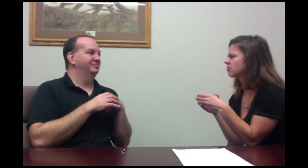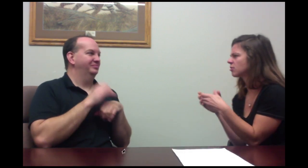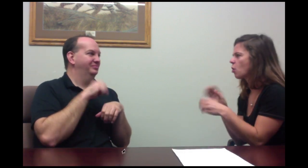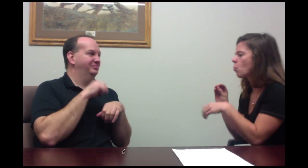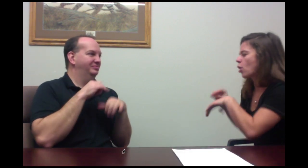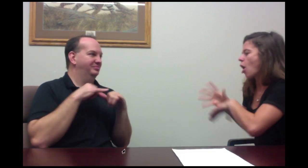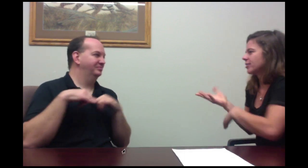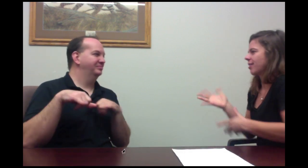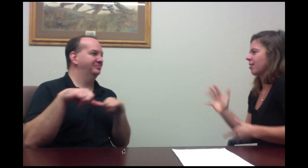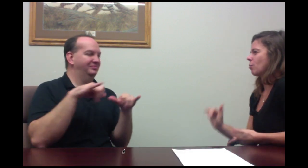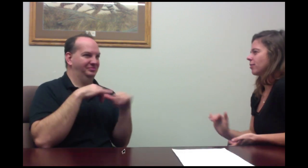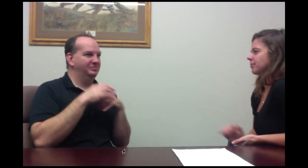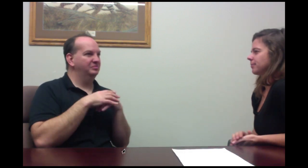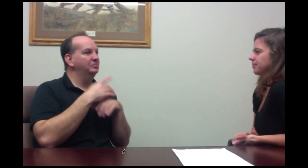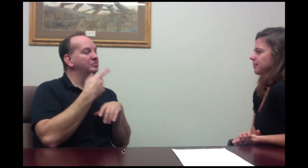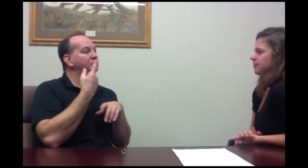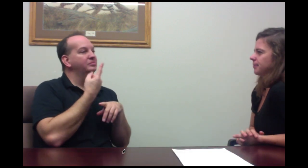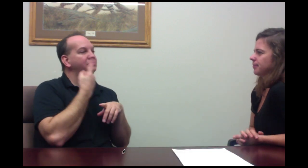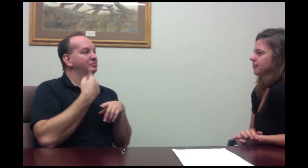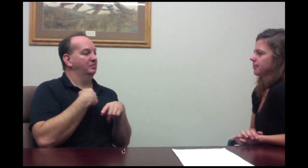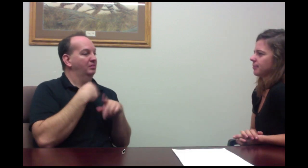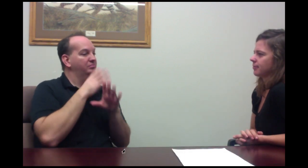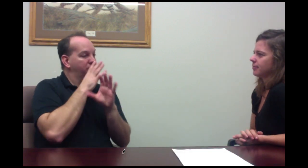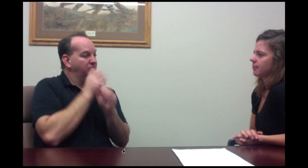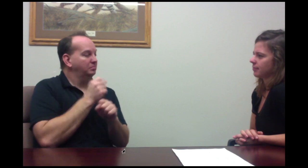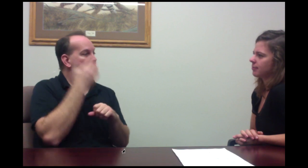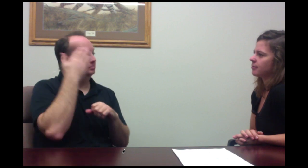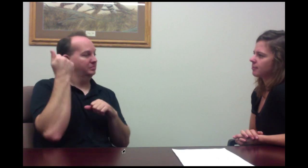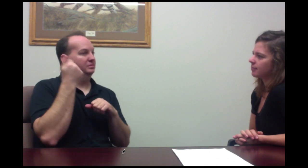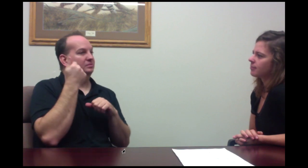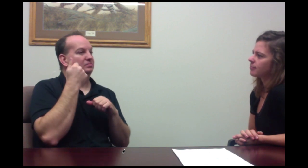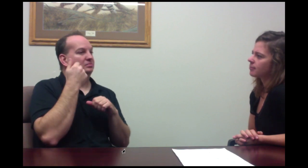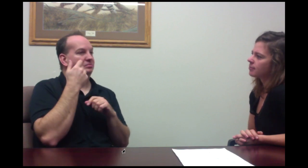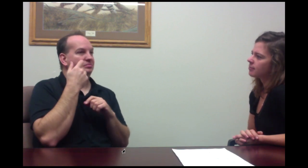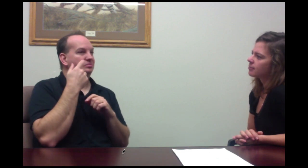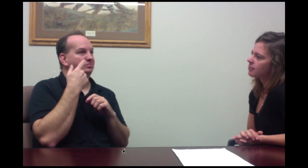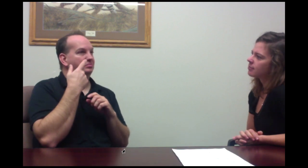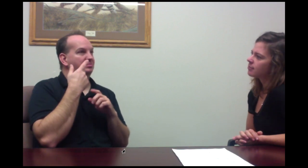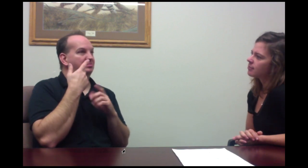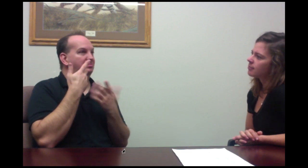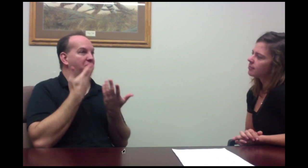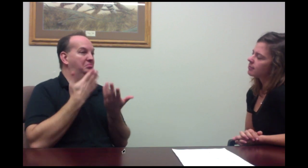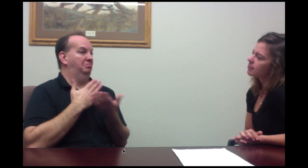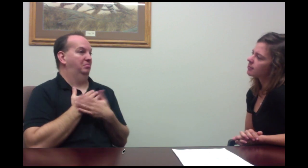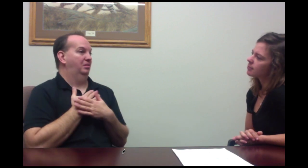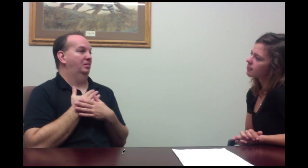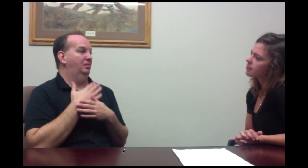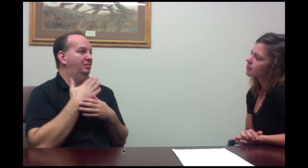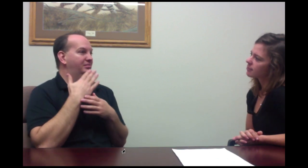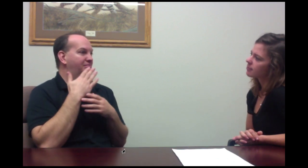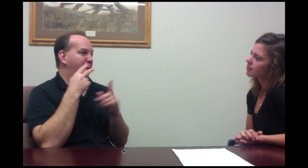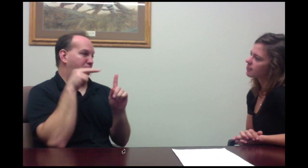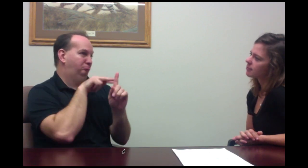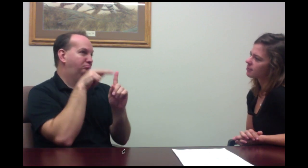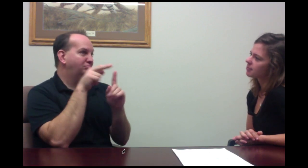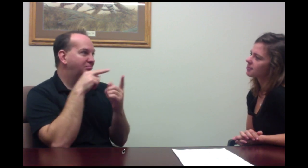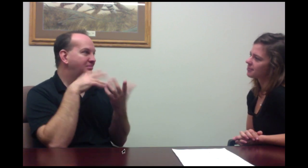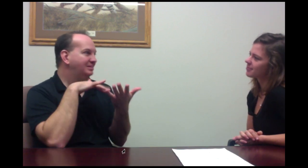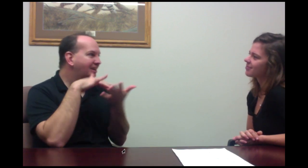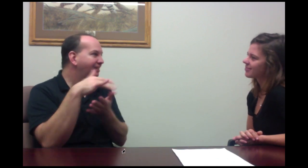experiences are? Yeah, they're all the same. It's one thing that's always fascinated me from my